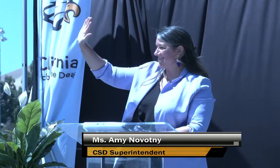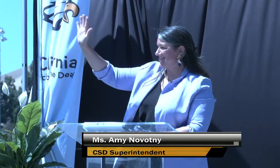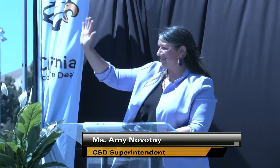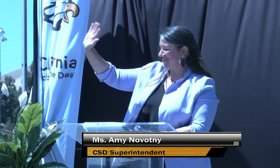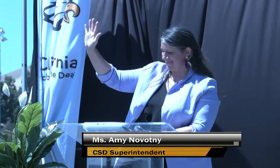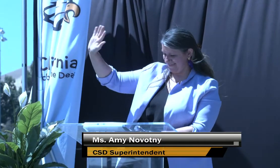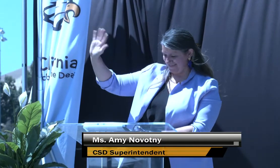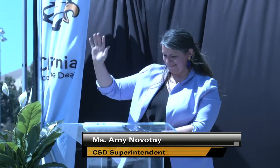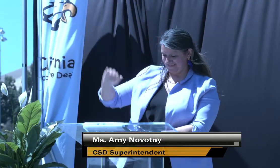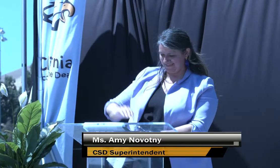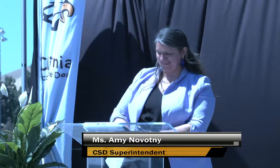Khatri.